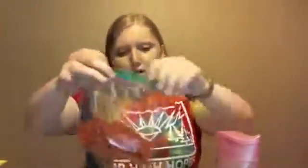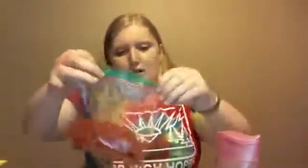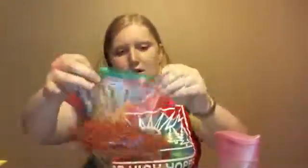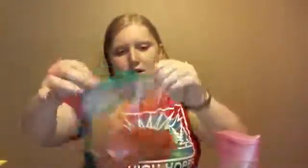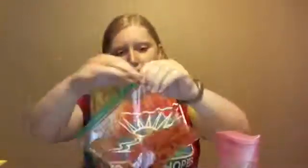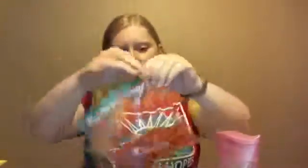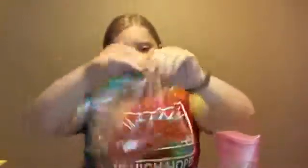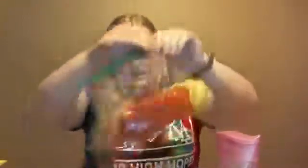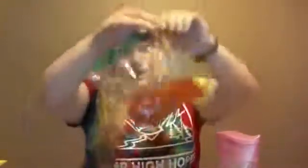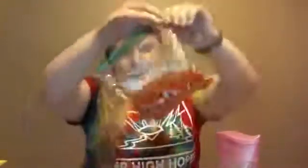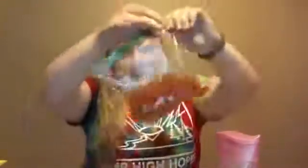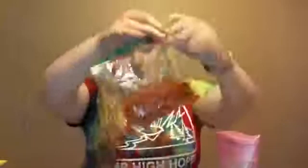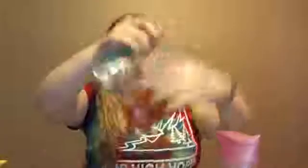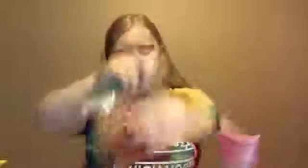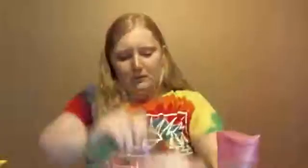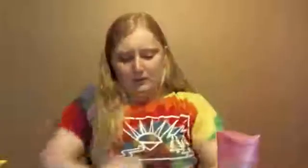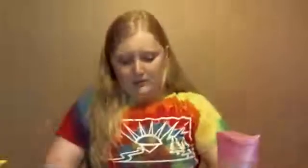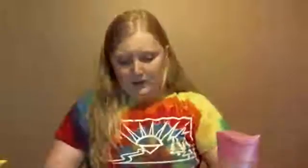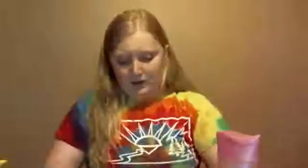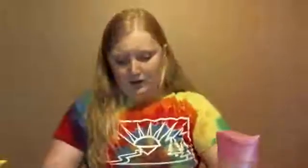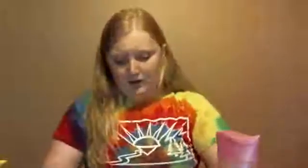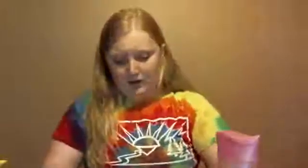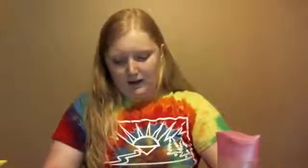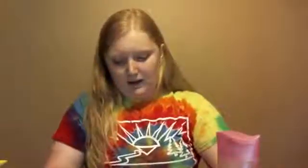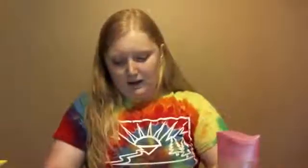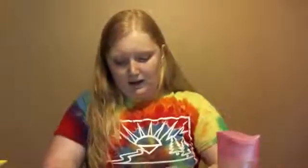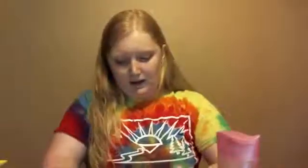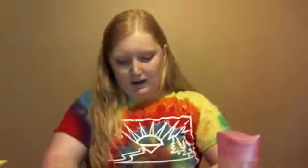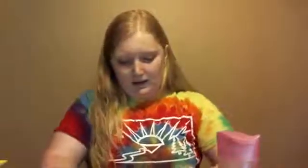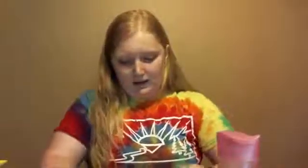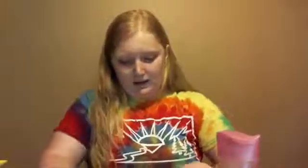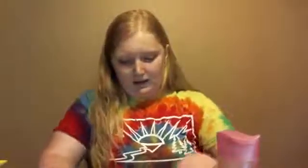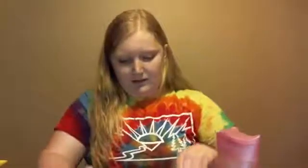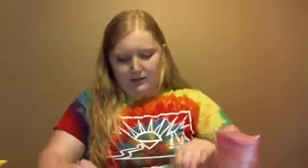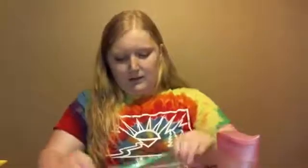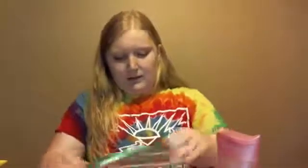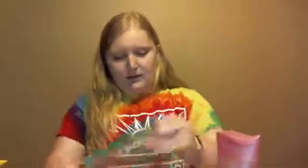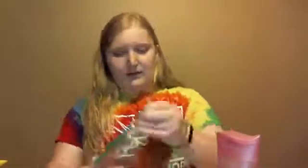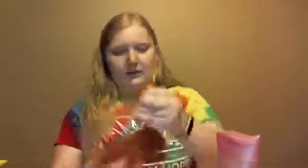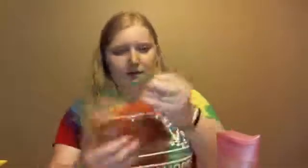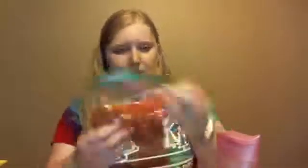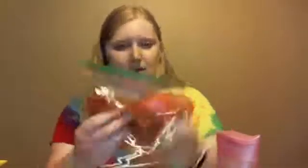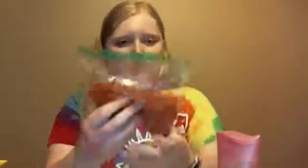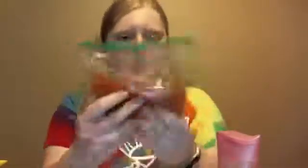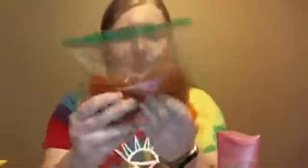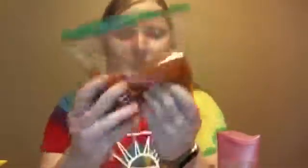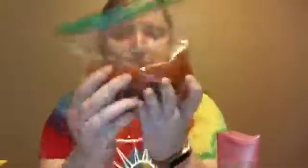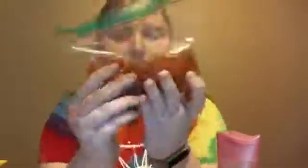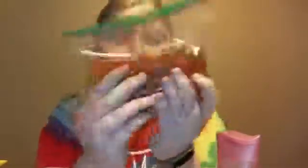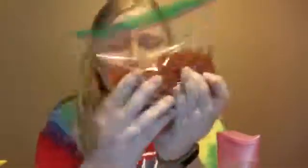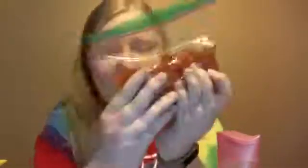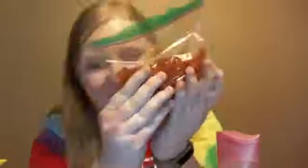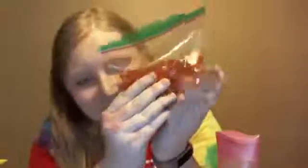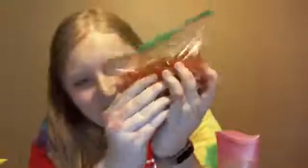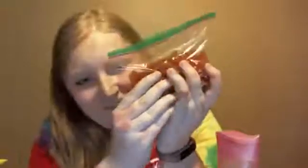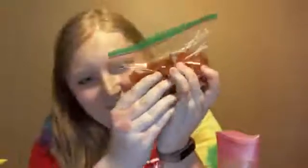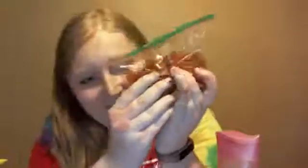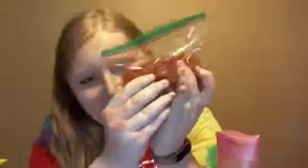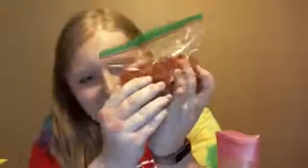good. And now I'm going to make sure all the air gets out of it. These are going to make some pretty, oh, it feels